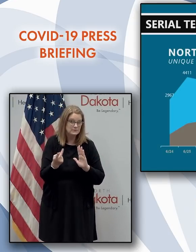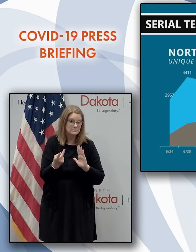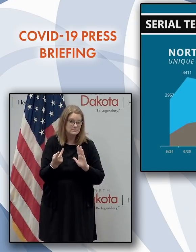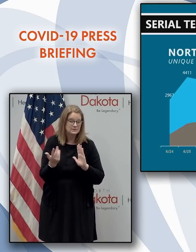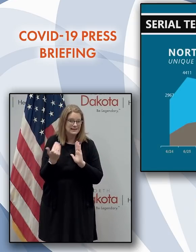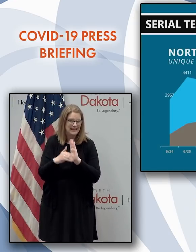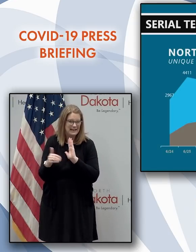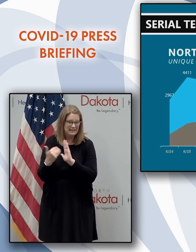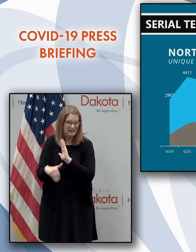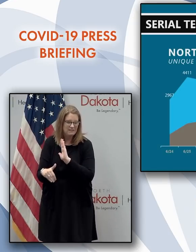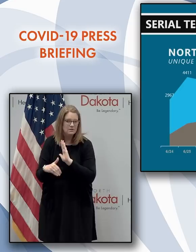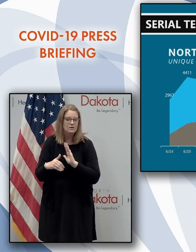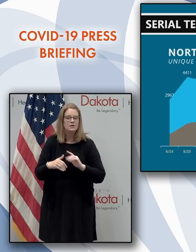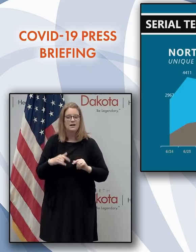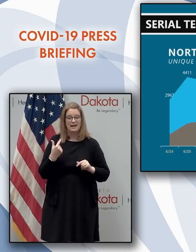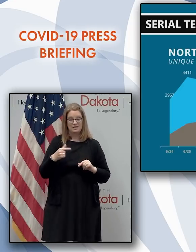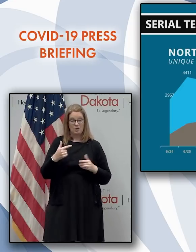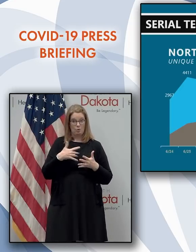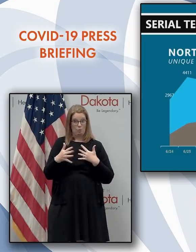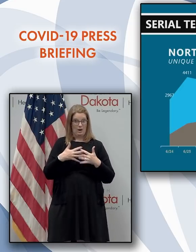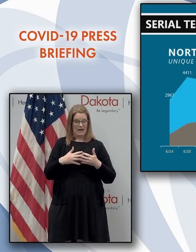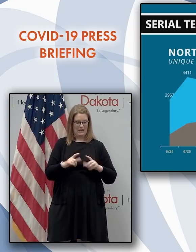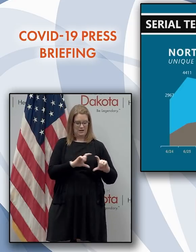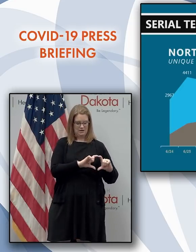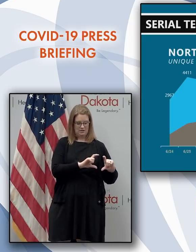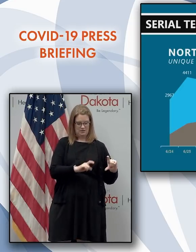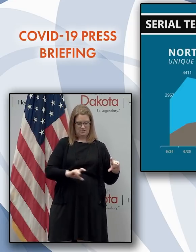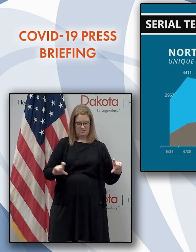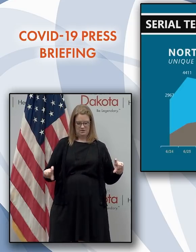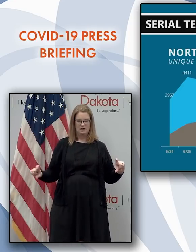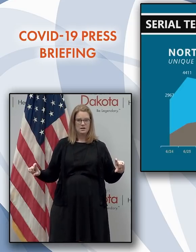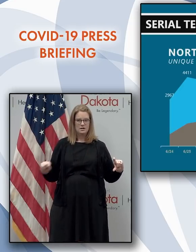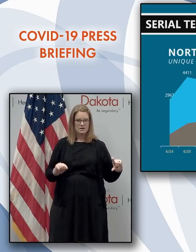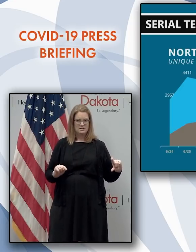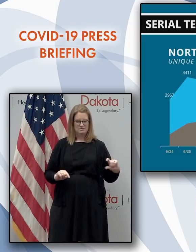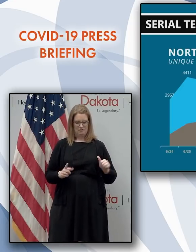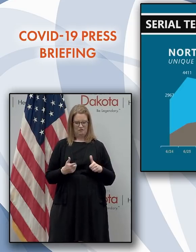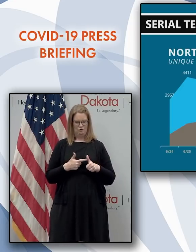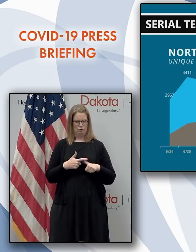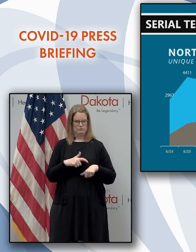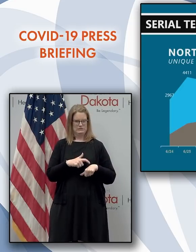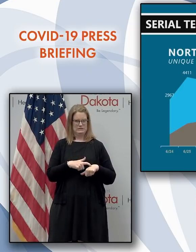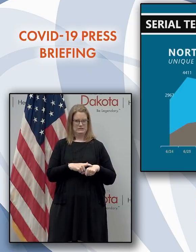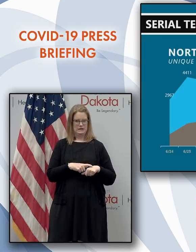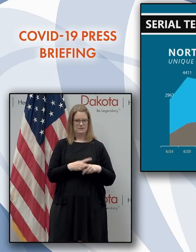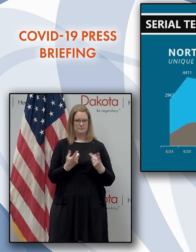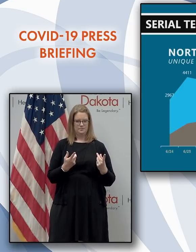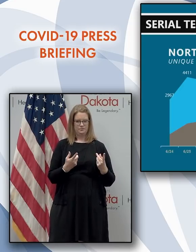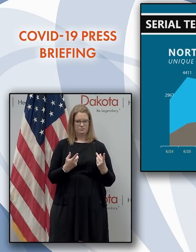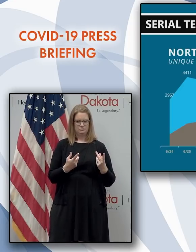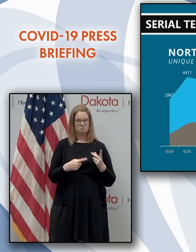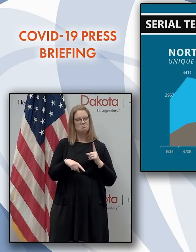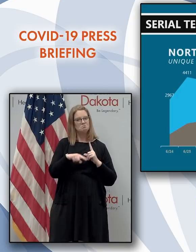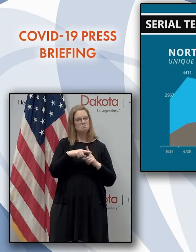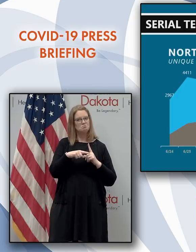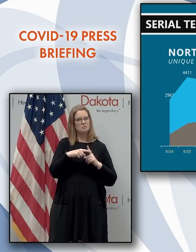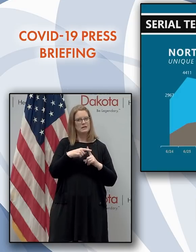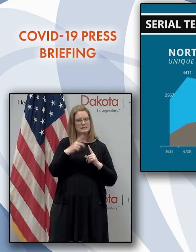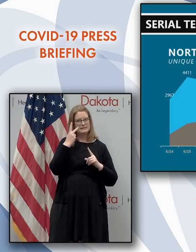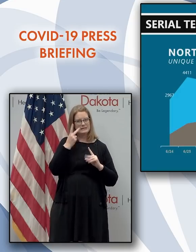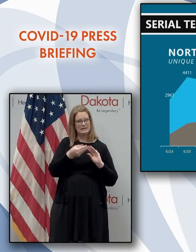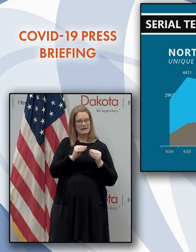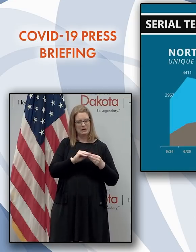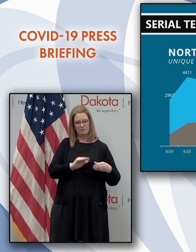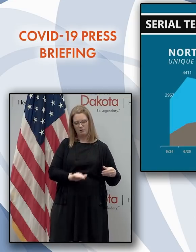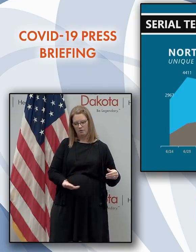tested again. And then the gray on the bottom are people that are being tested for the first time. It's positive that we're seeing that number climb